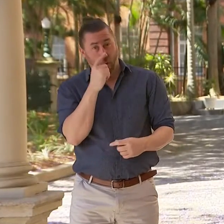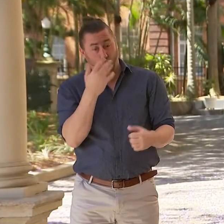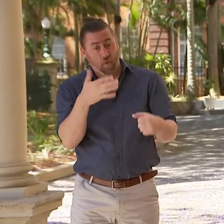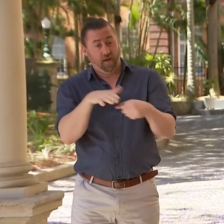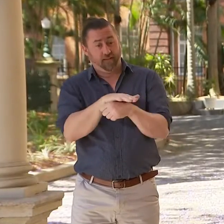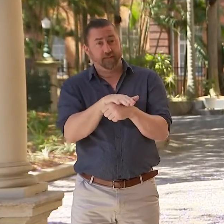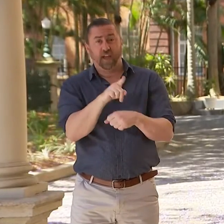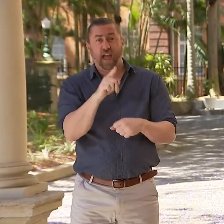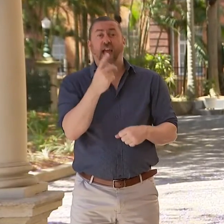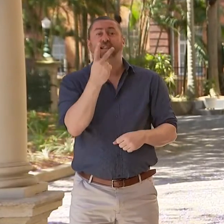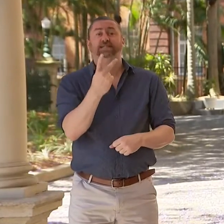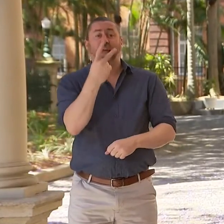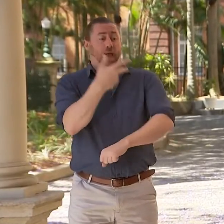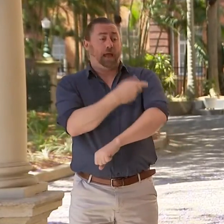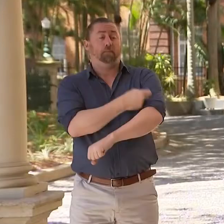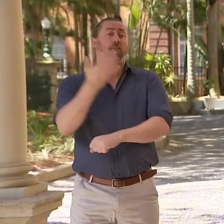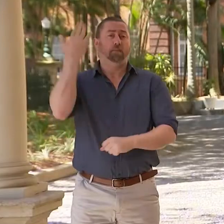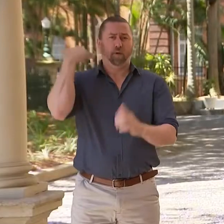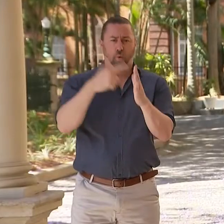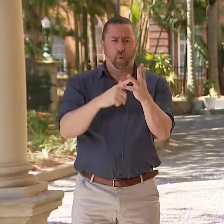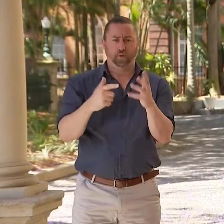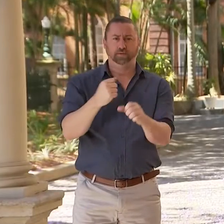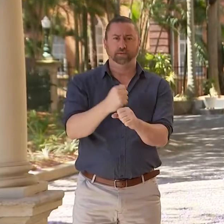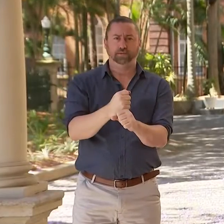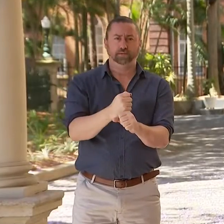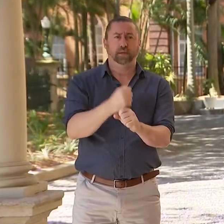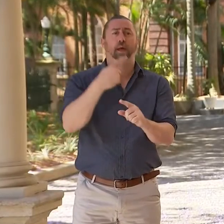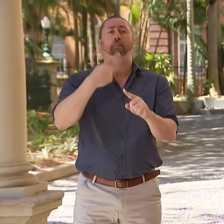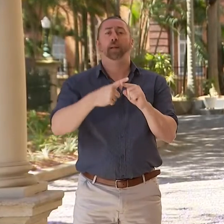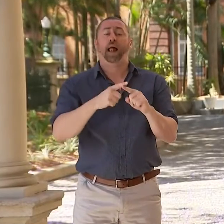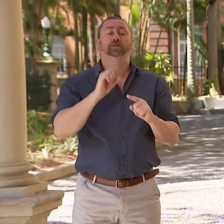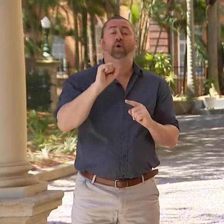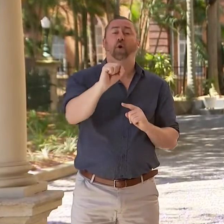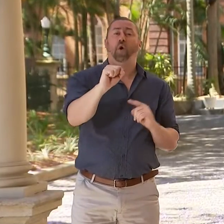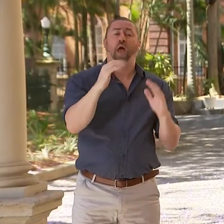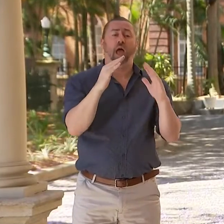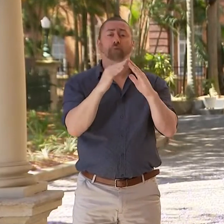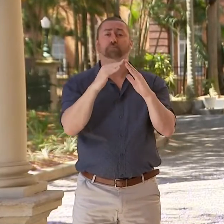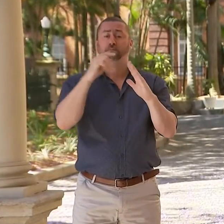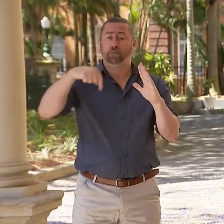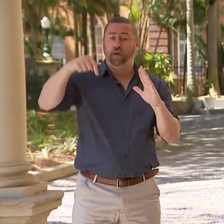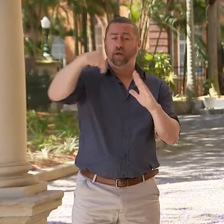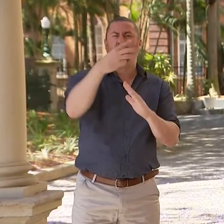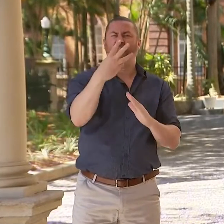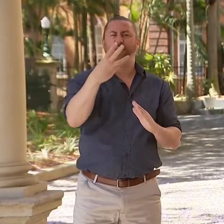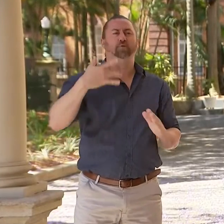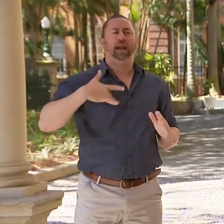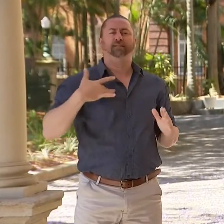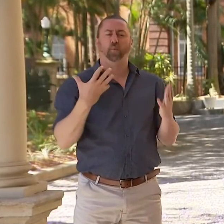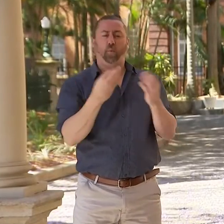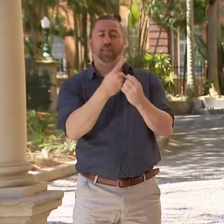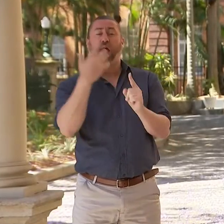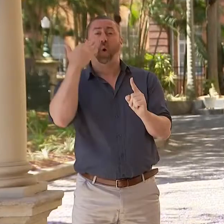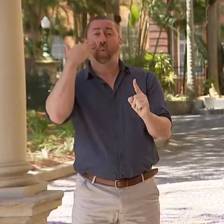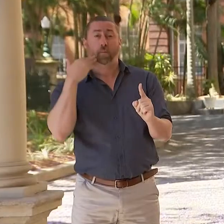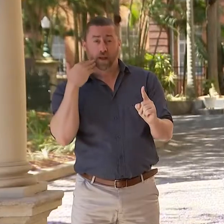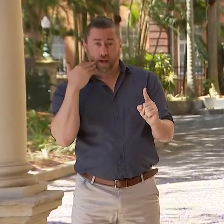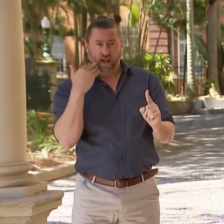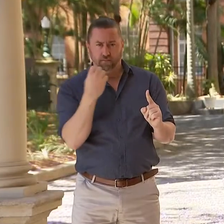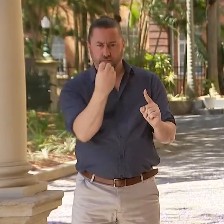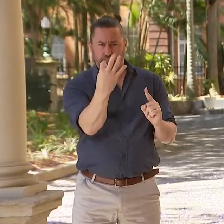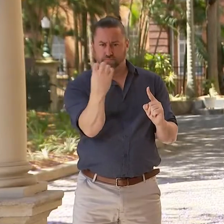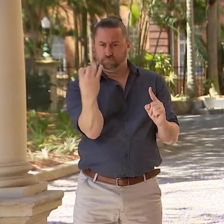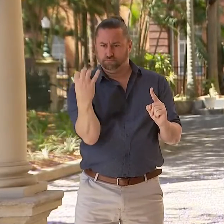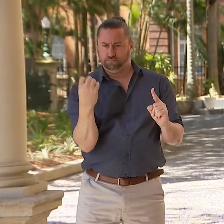was back in August, and her household members are all negative. So there are 3 other people in that household and none of those